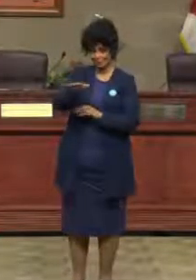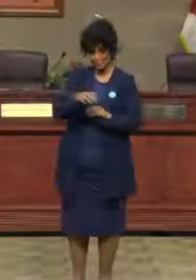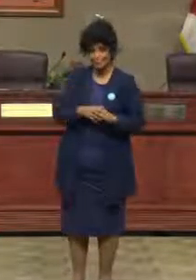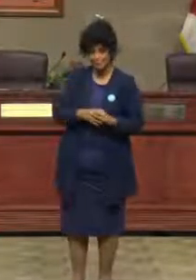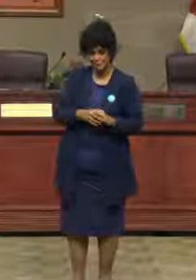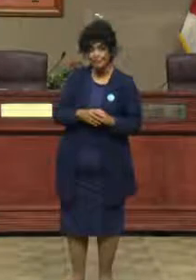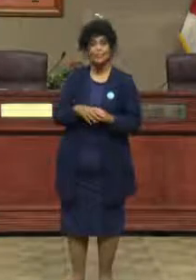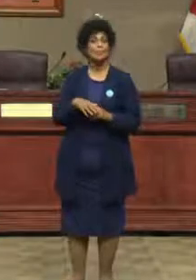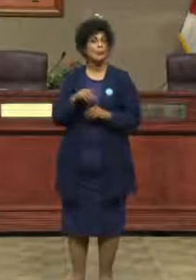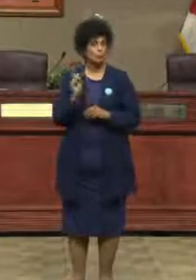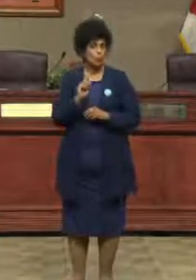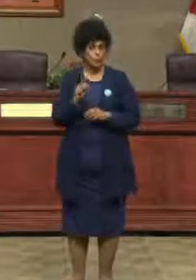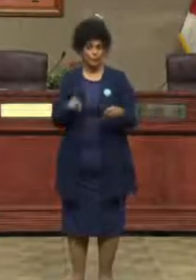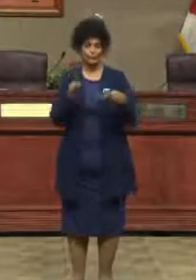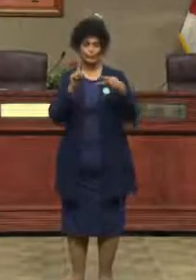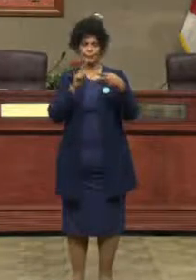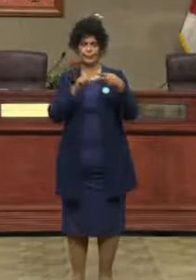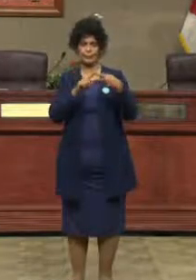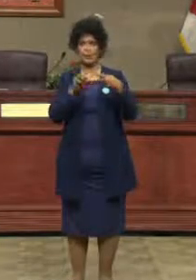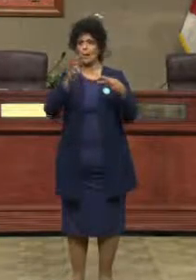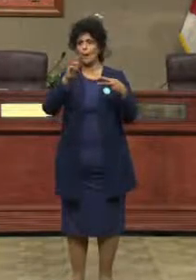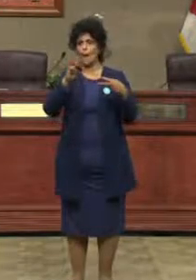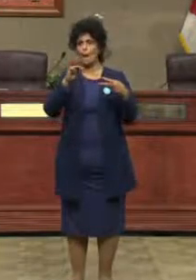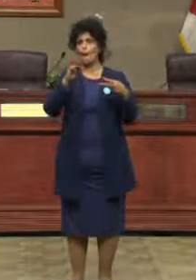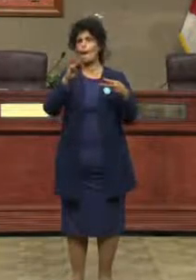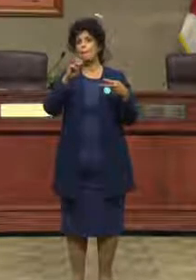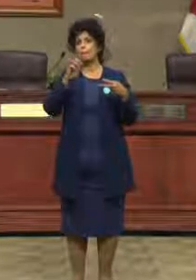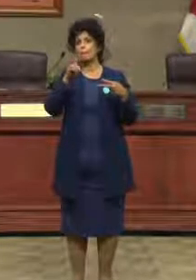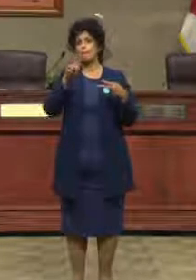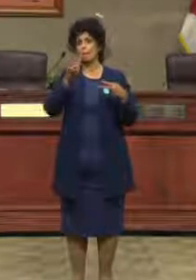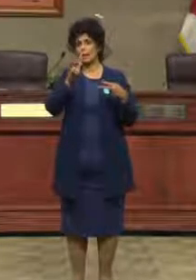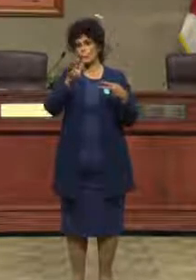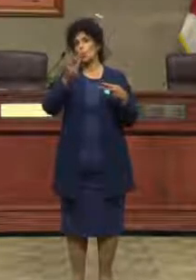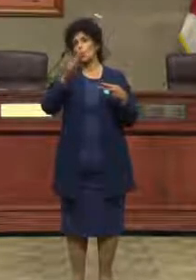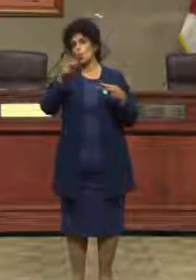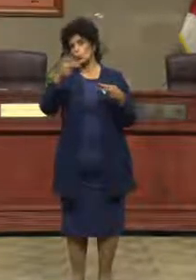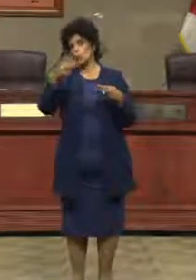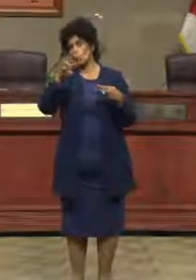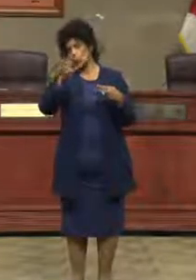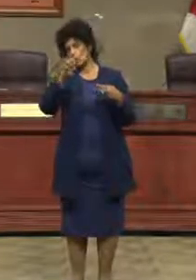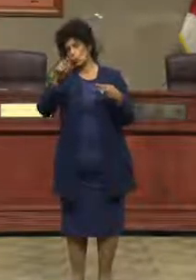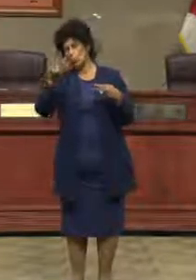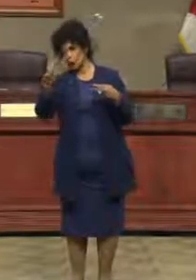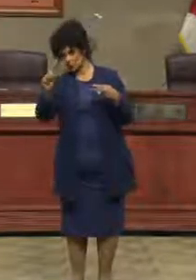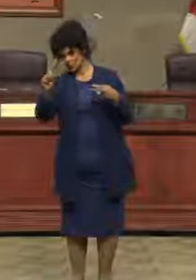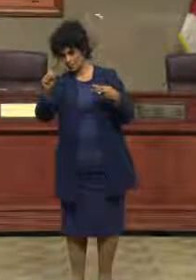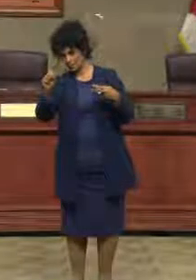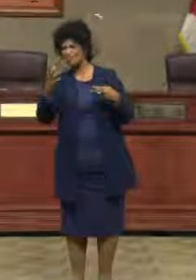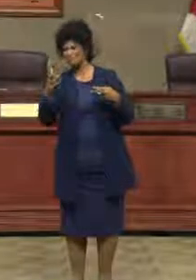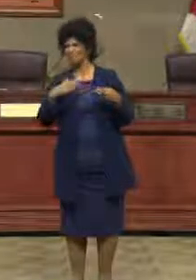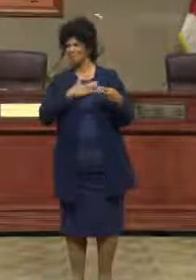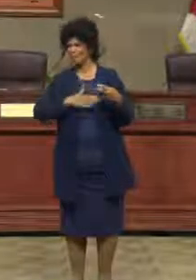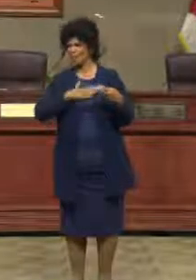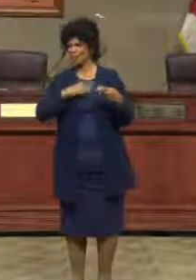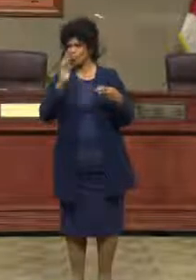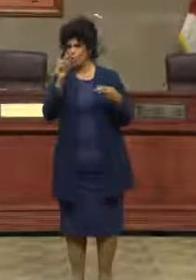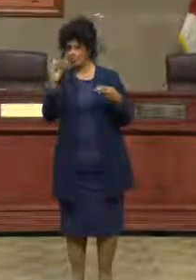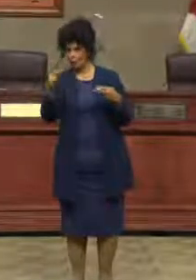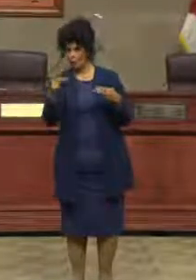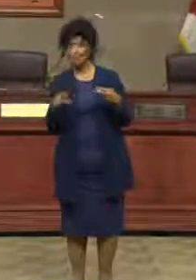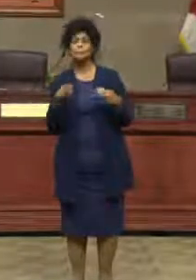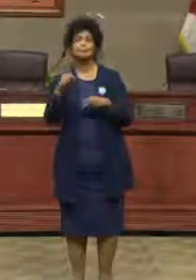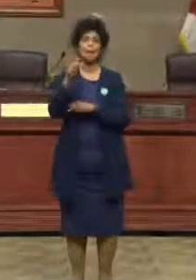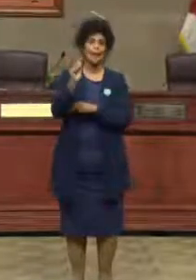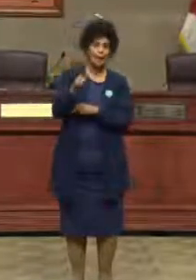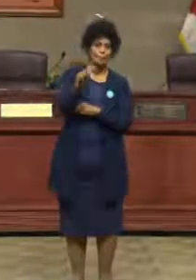locations are Meadowwoods Park Recreation Center that will operate beginning on Monday, April the